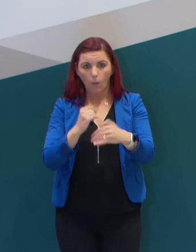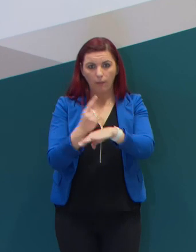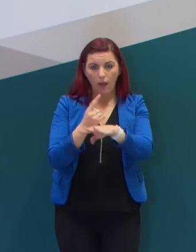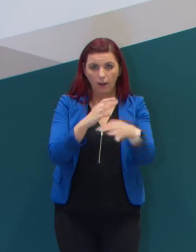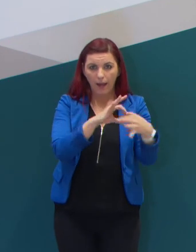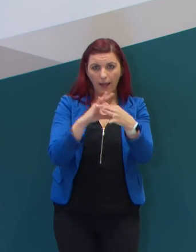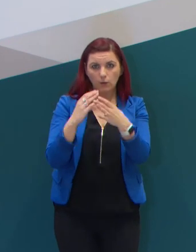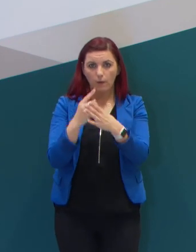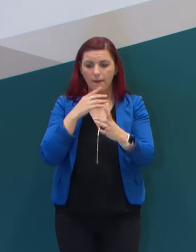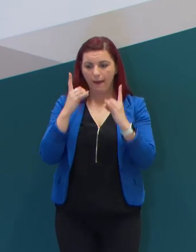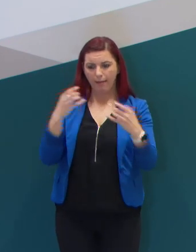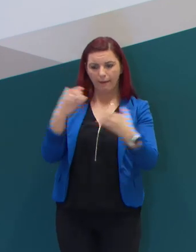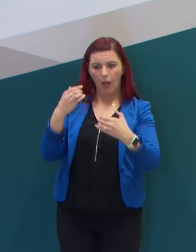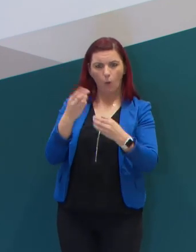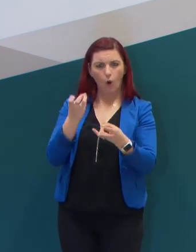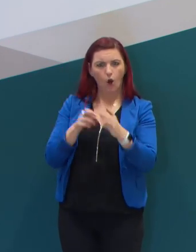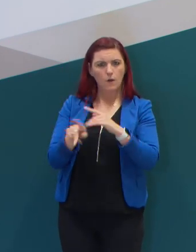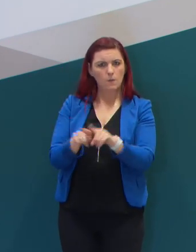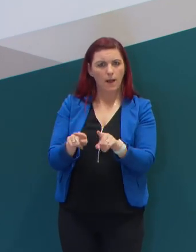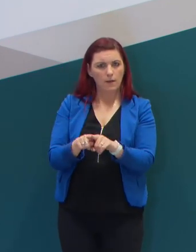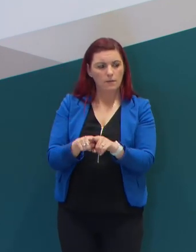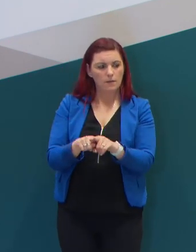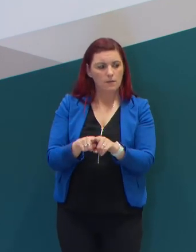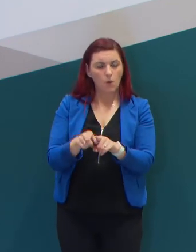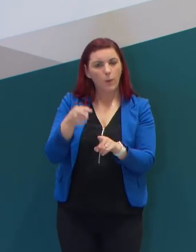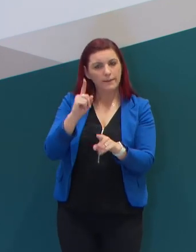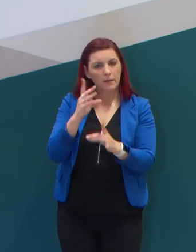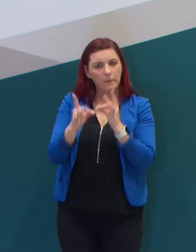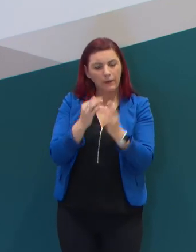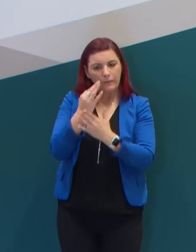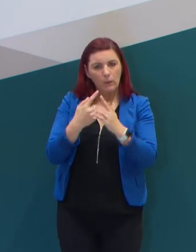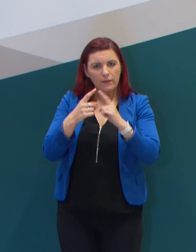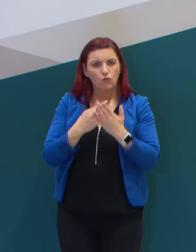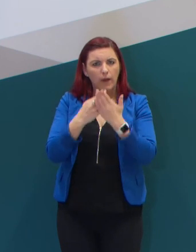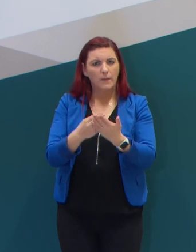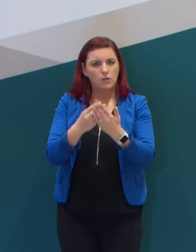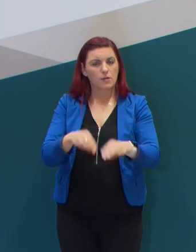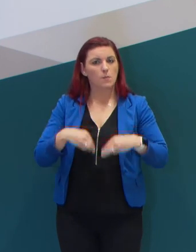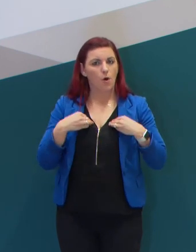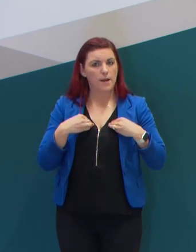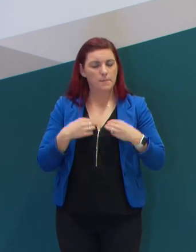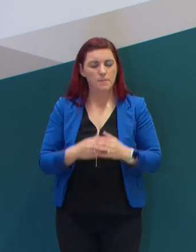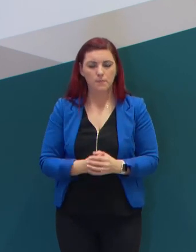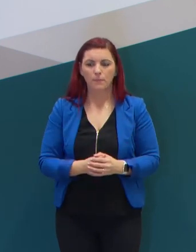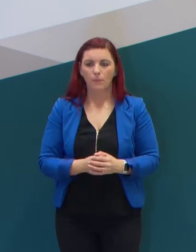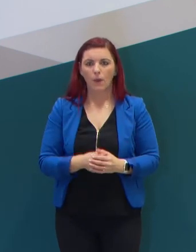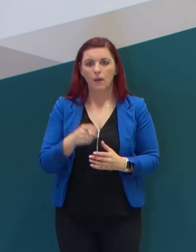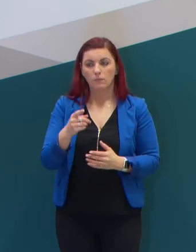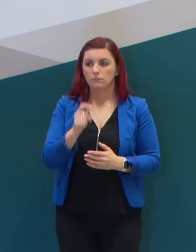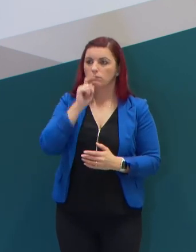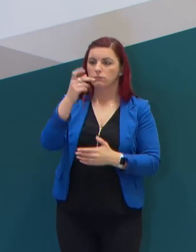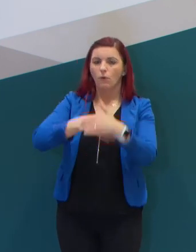associated with healthcare workers. We made a number of recommendations to